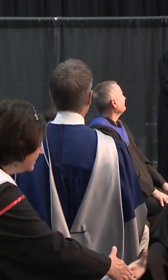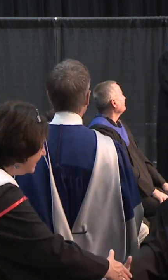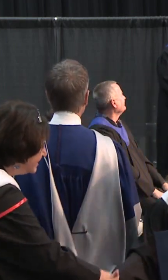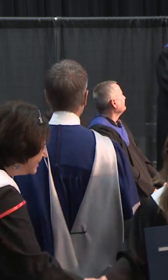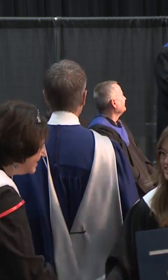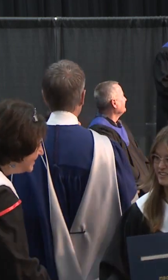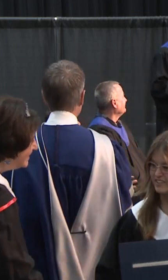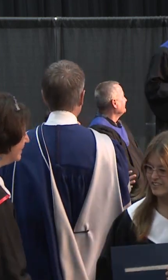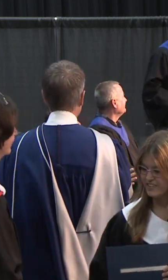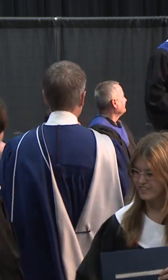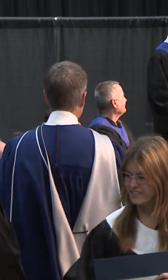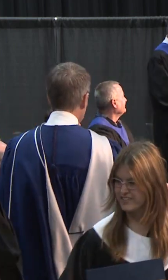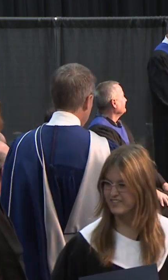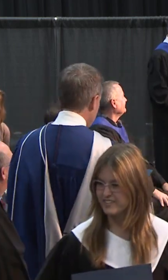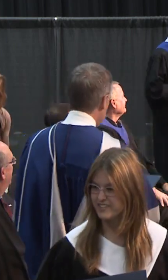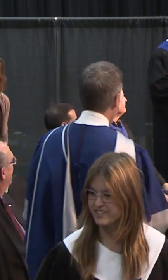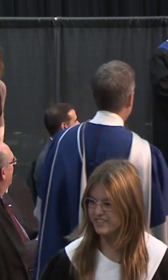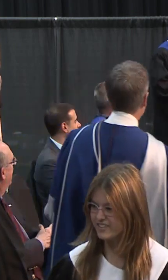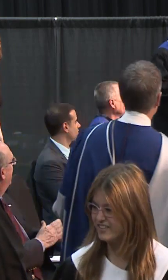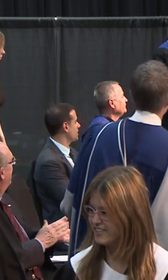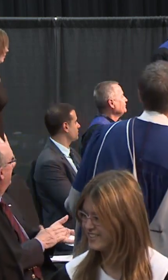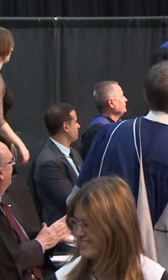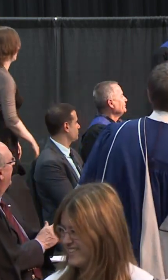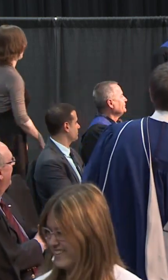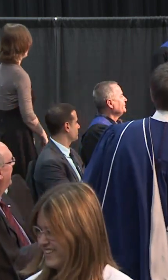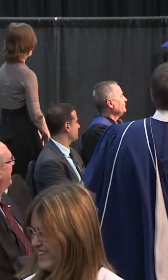Tyler Wyman.